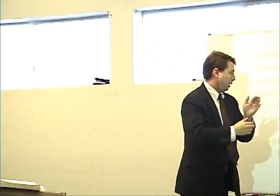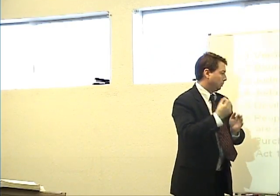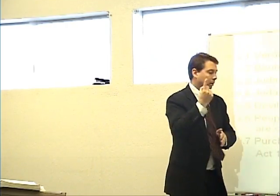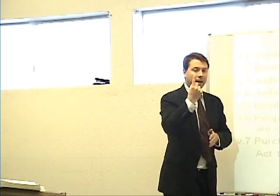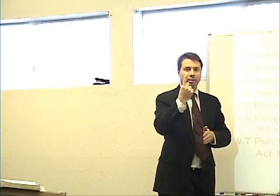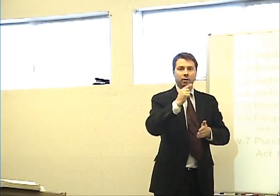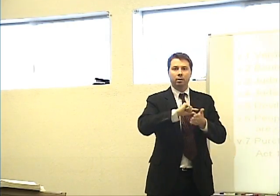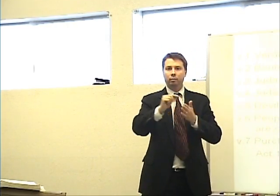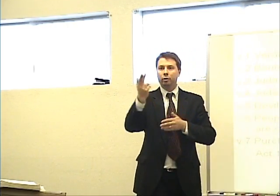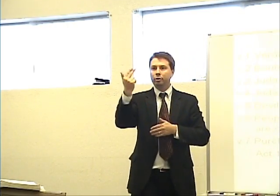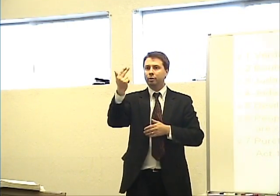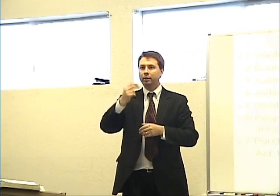chapter 11, verse 3.